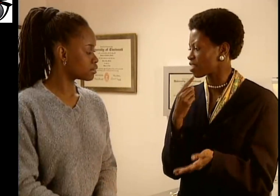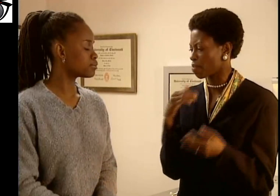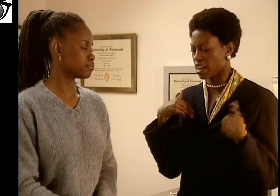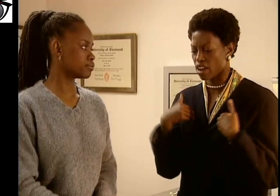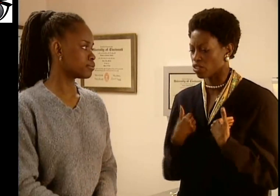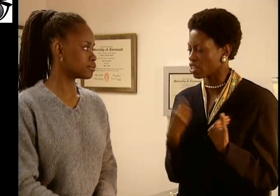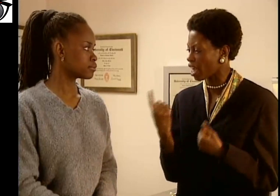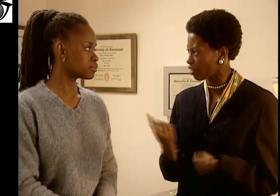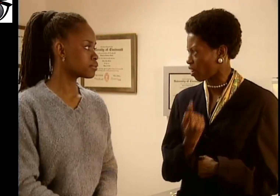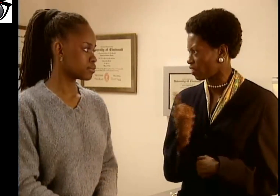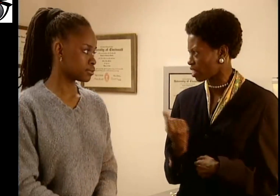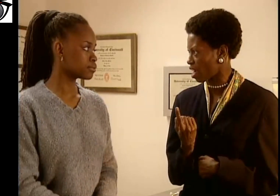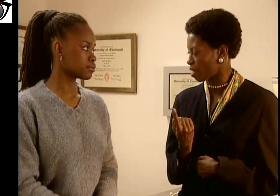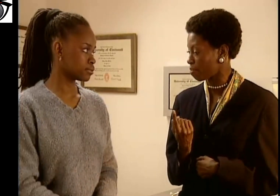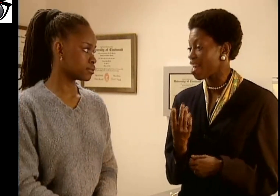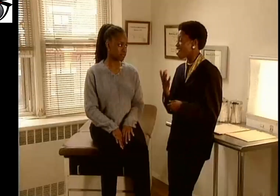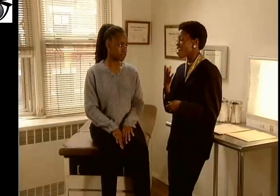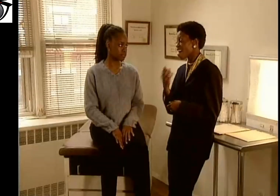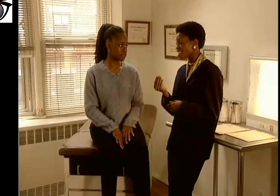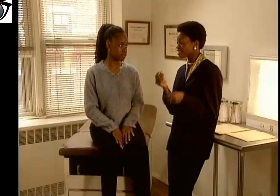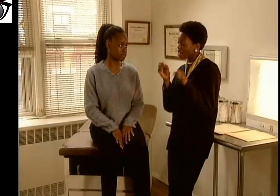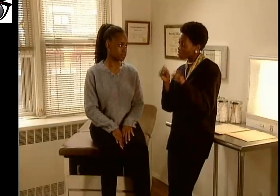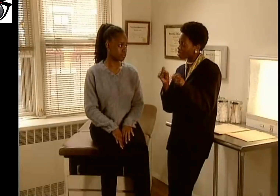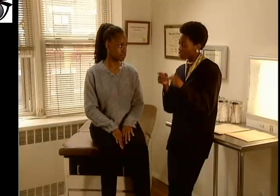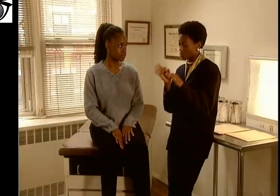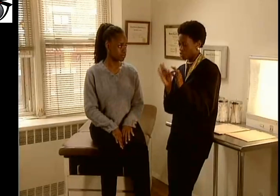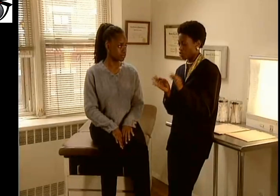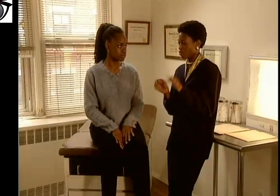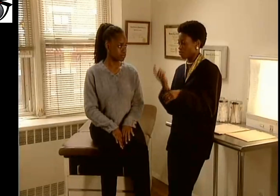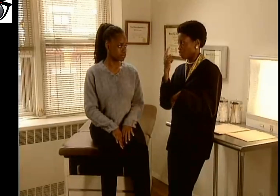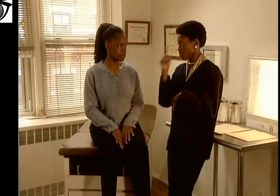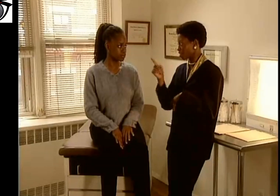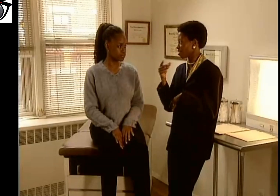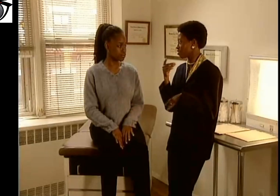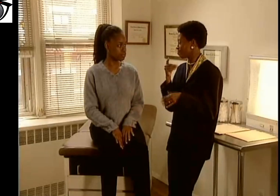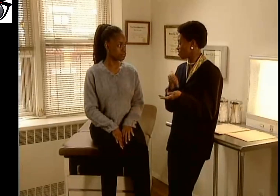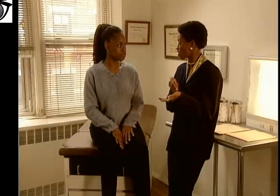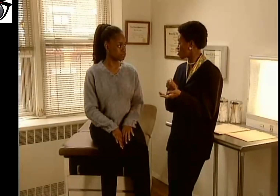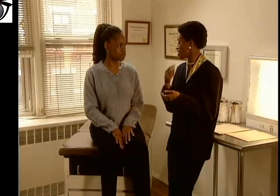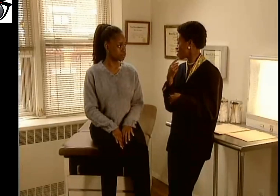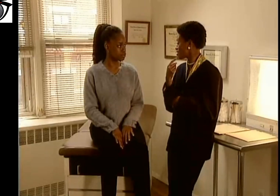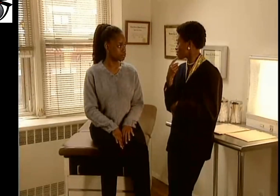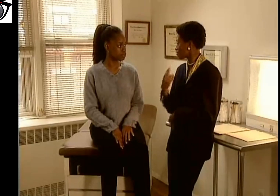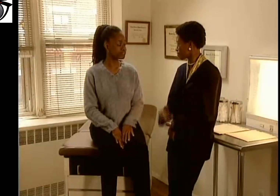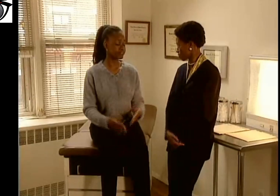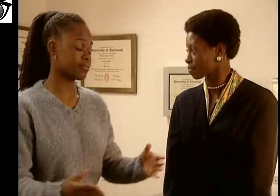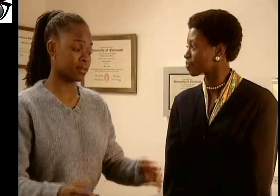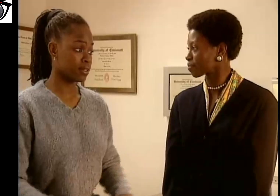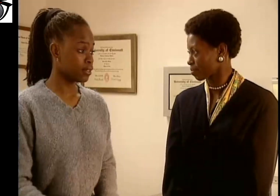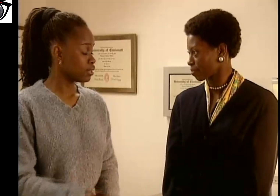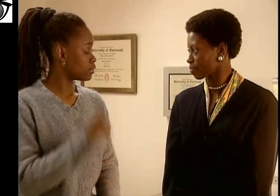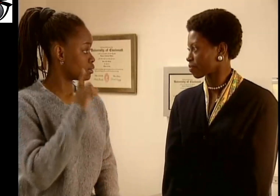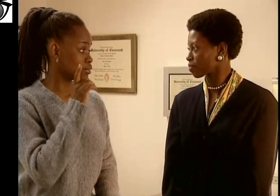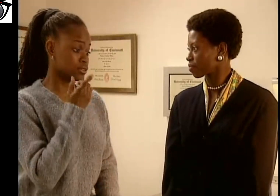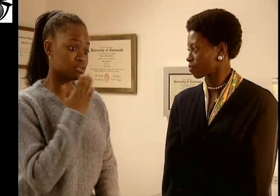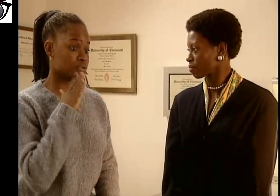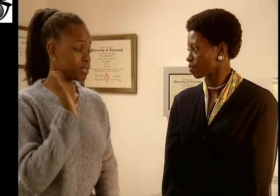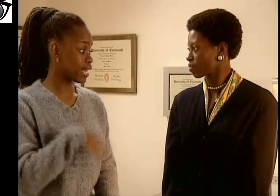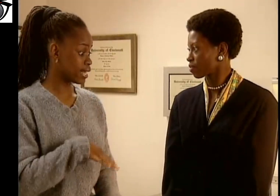doctor says about how you're tired all the time. And I'll be able to interpret for you what the doctor says.